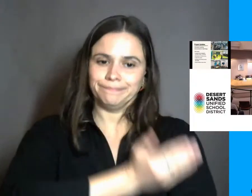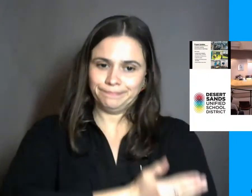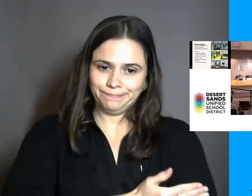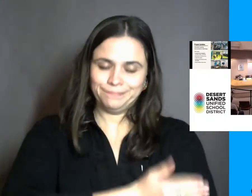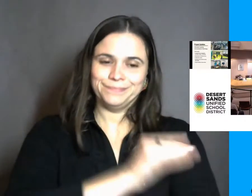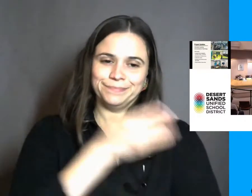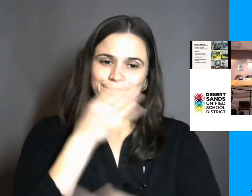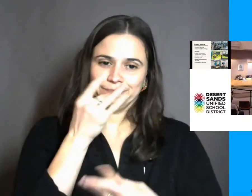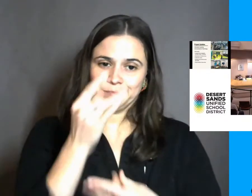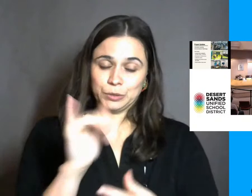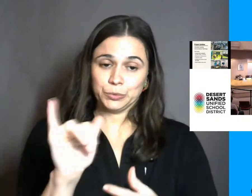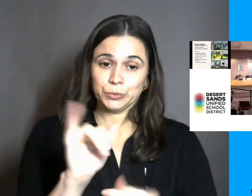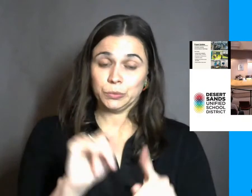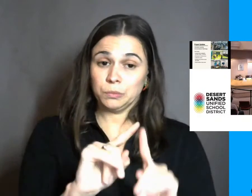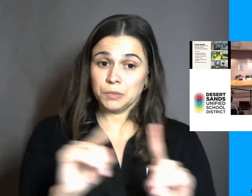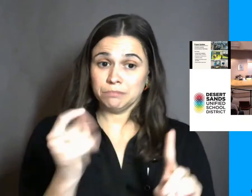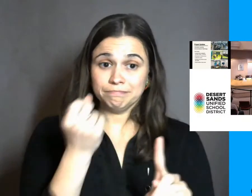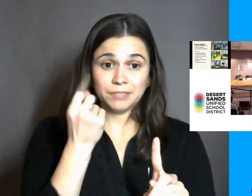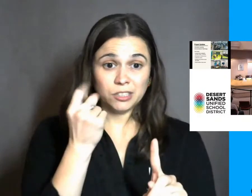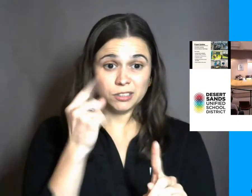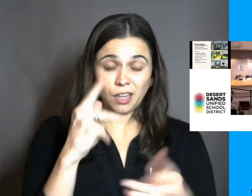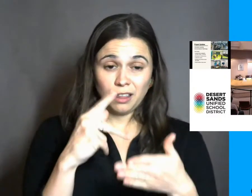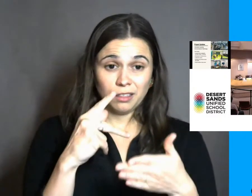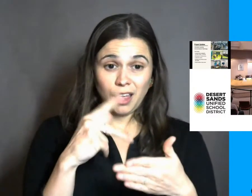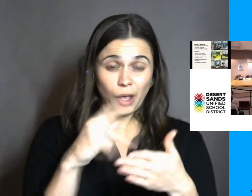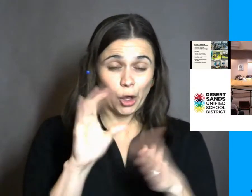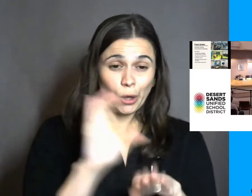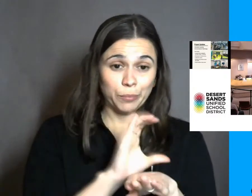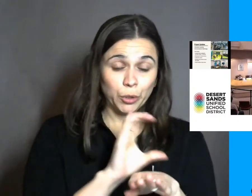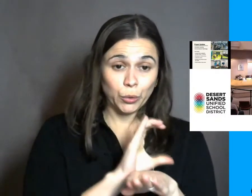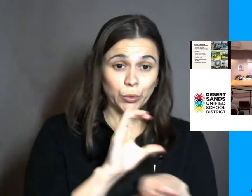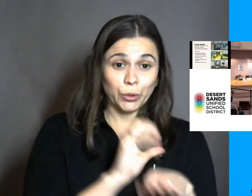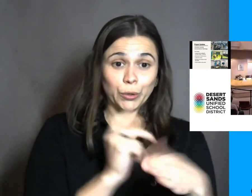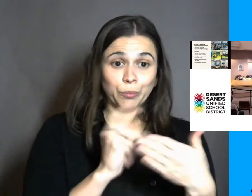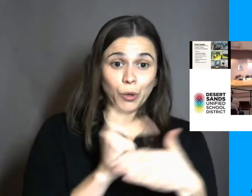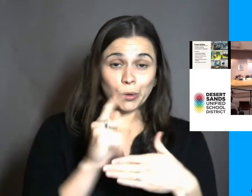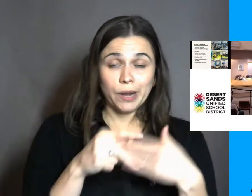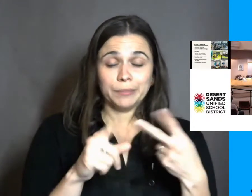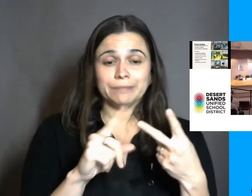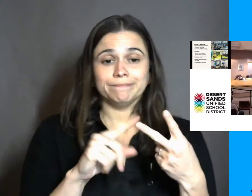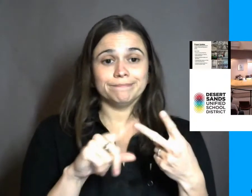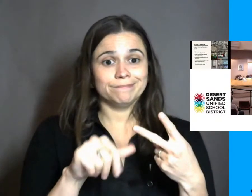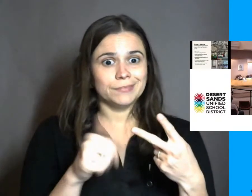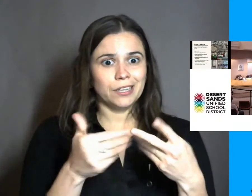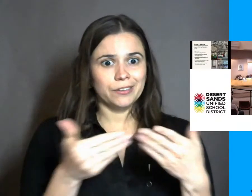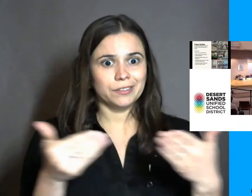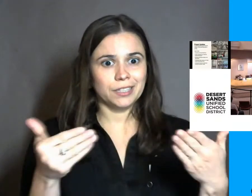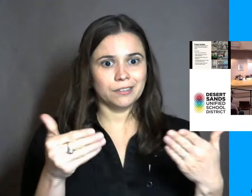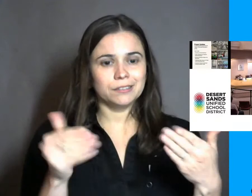on in that, whether it's the programming, and there's other things that go along with that in terms of the esports.